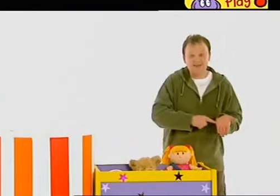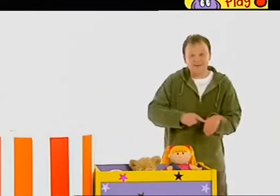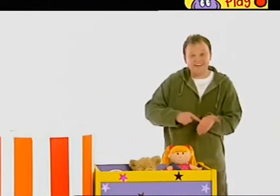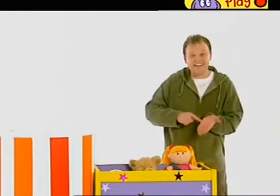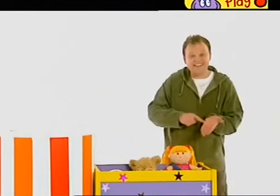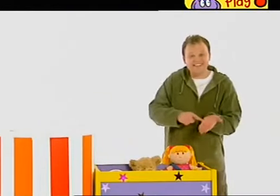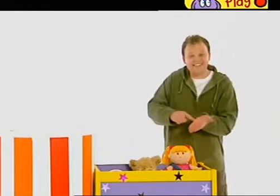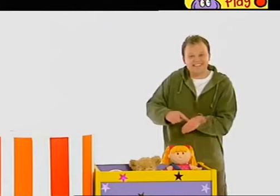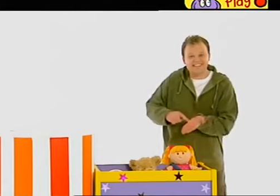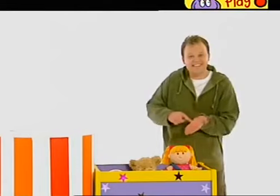Toys.